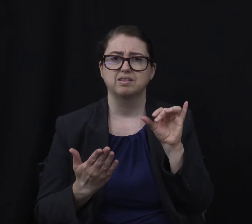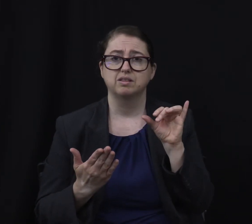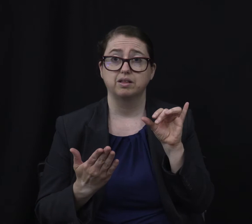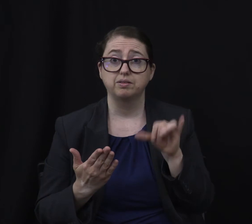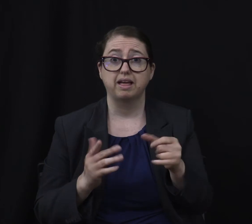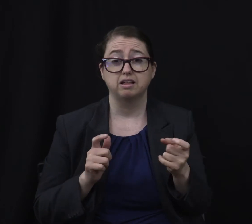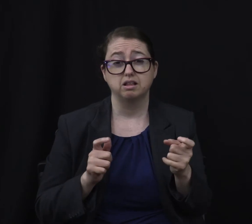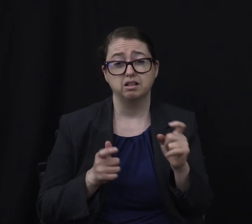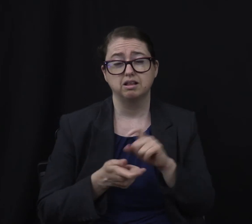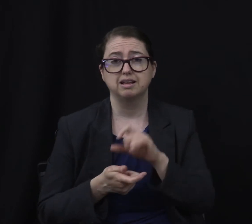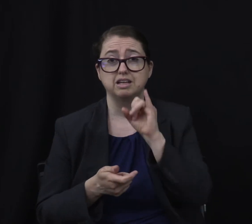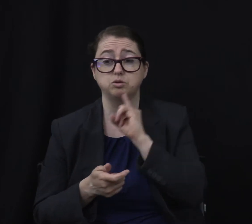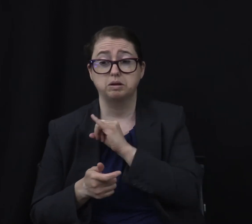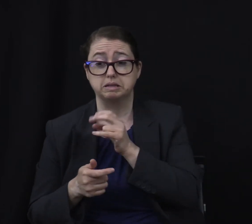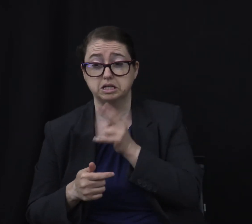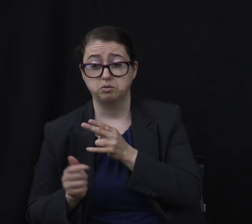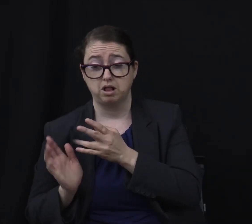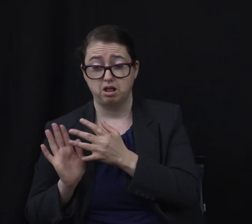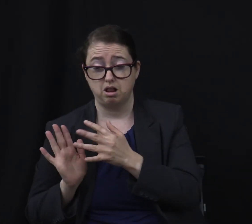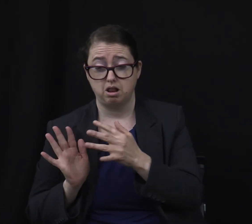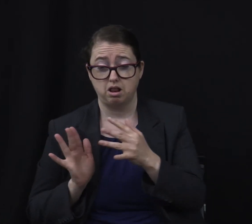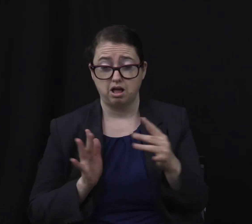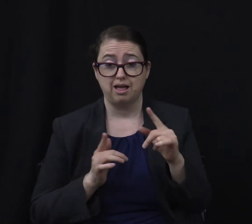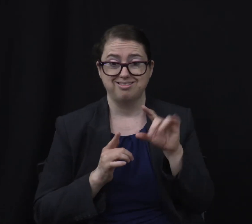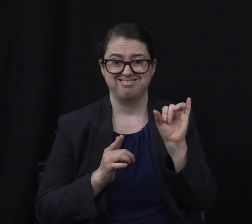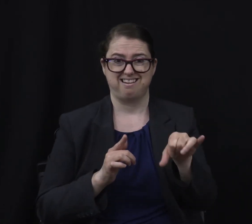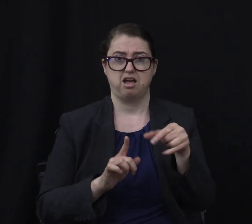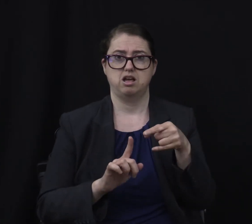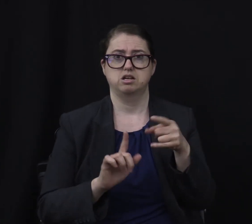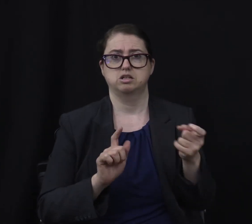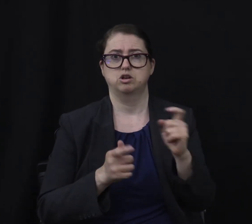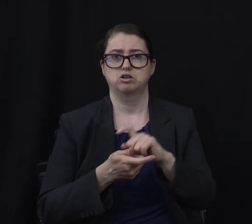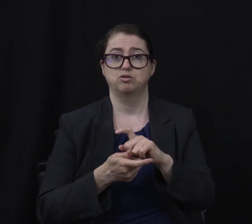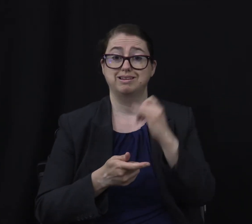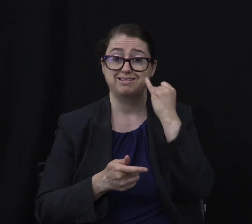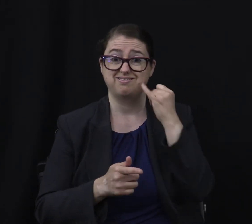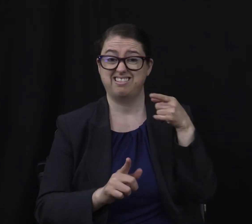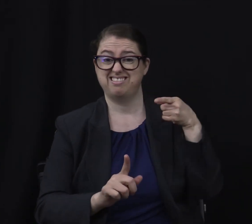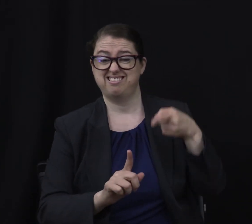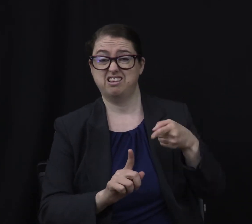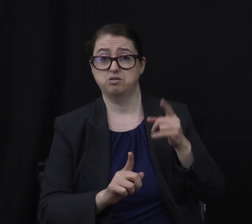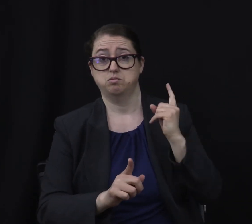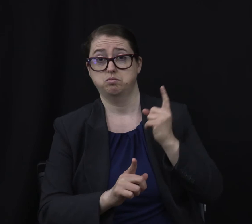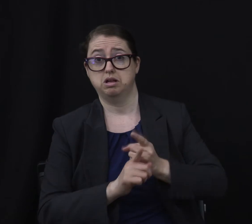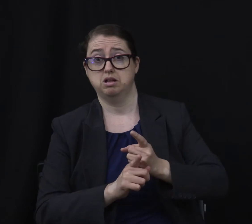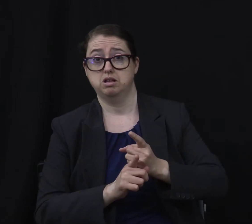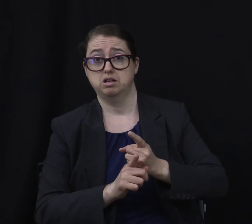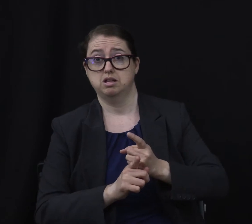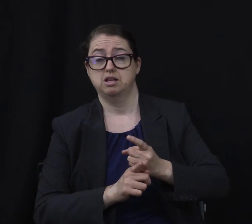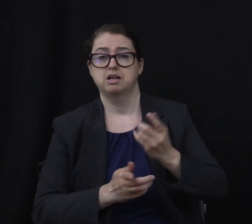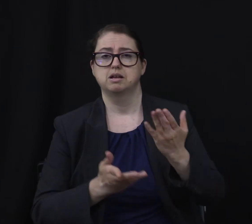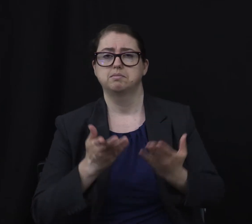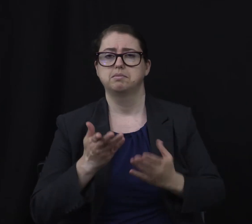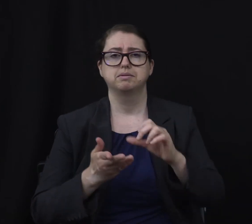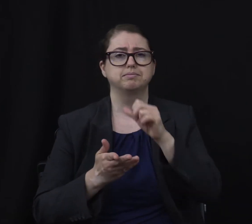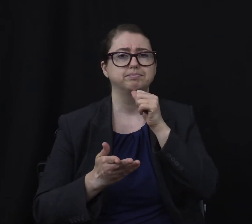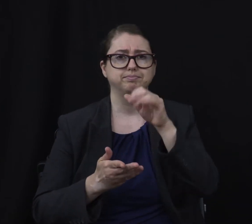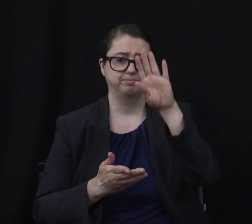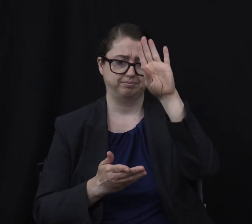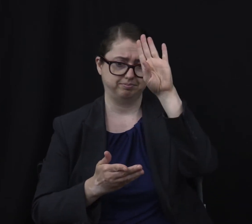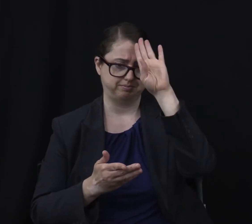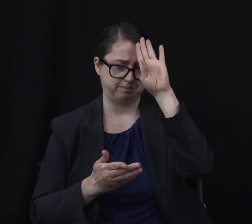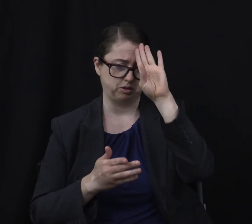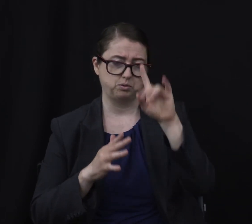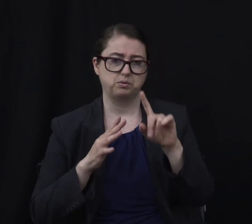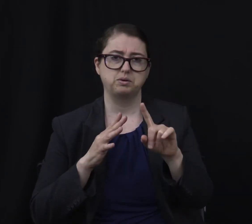history. You could say that if they get this right, there might not have been a Babylonian exile. If they